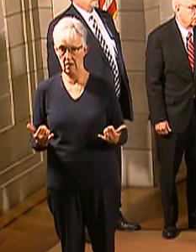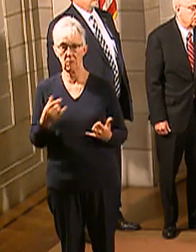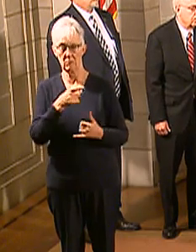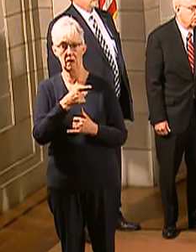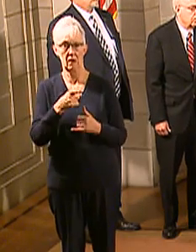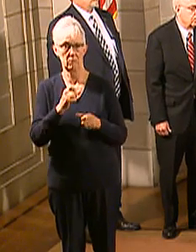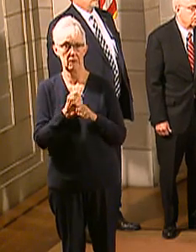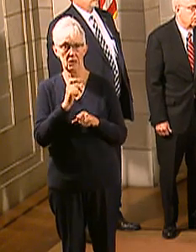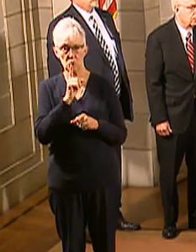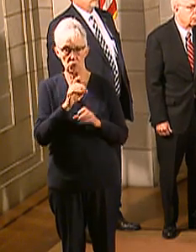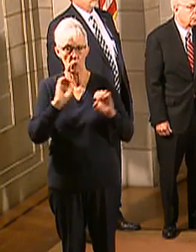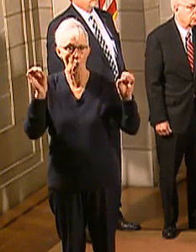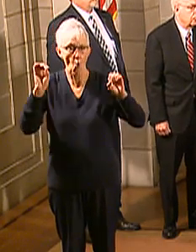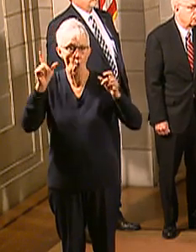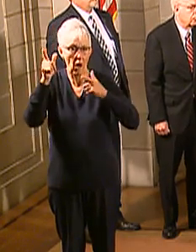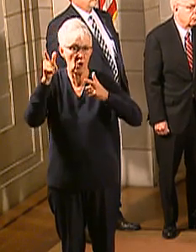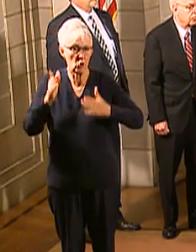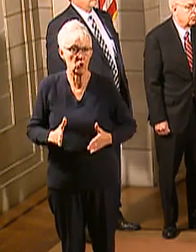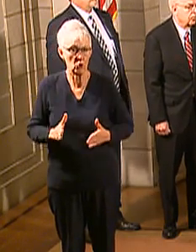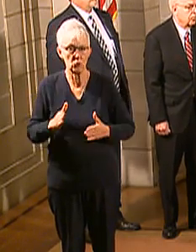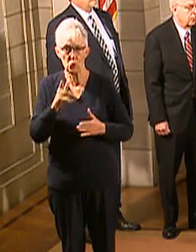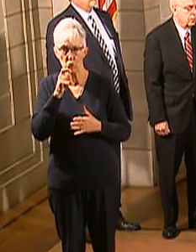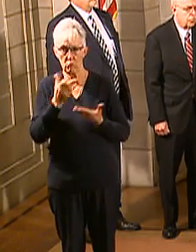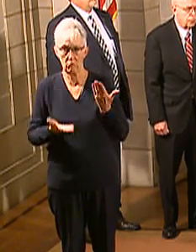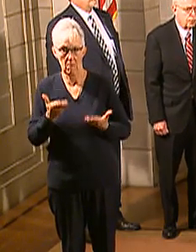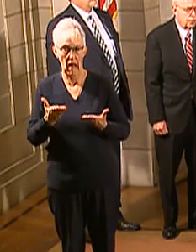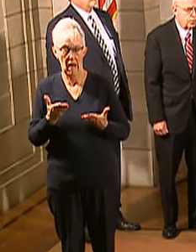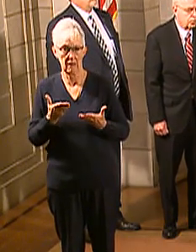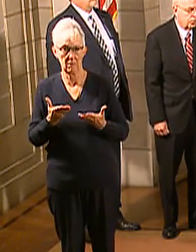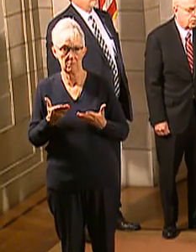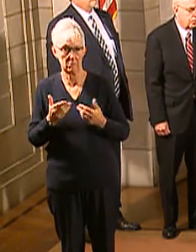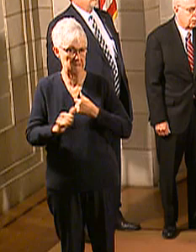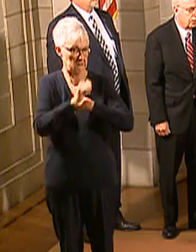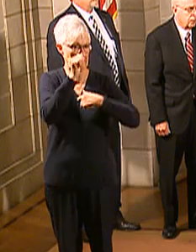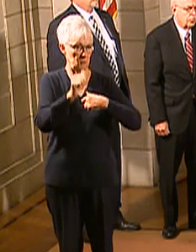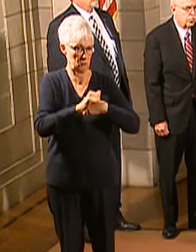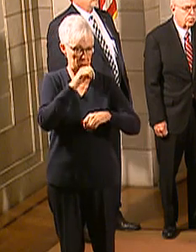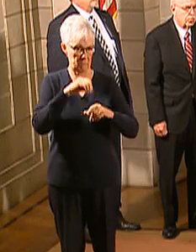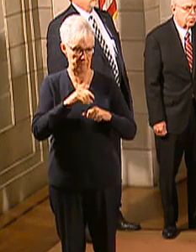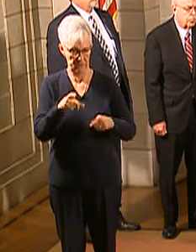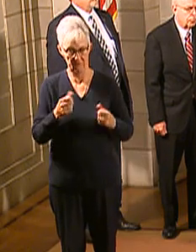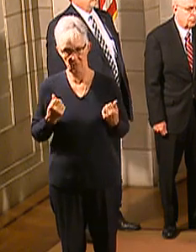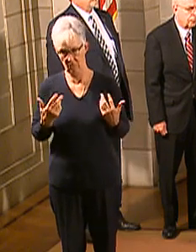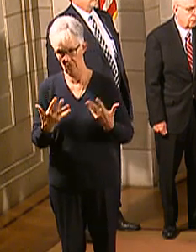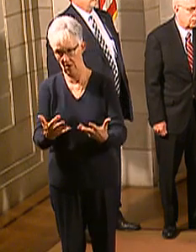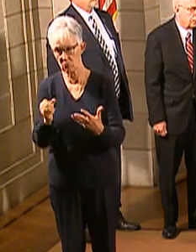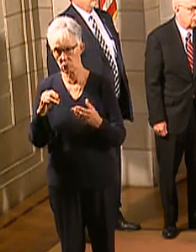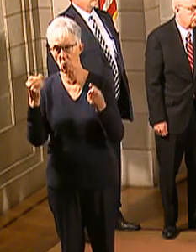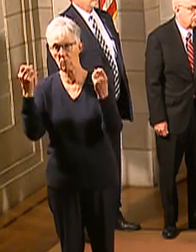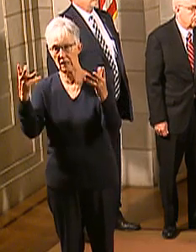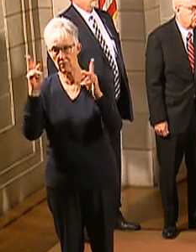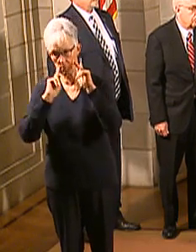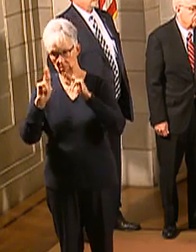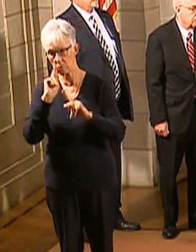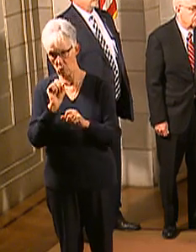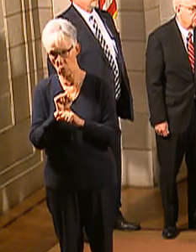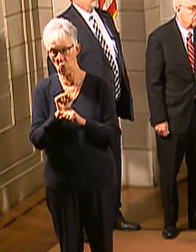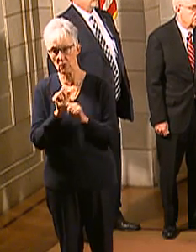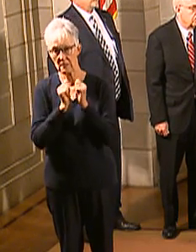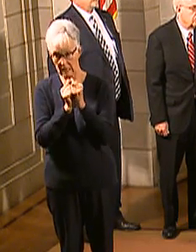being put in danger by the fire. So again, just a lot of great people worked to be able to take care of that.